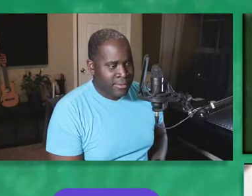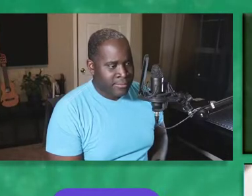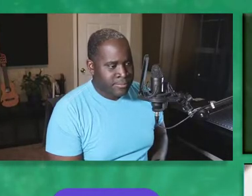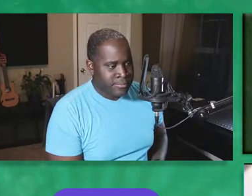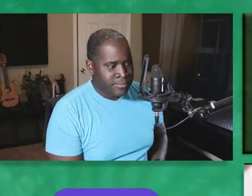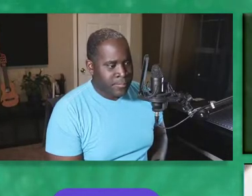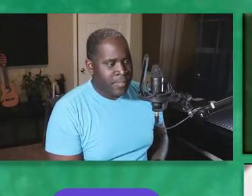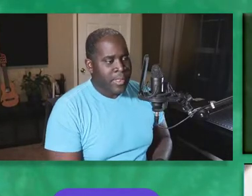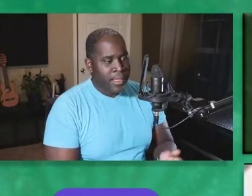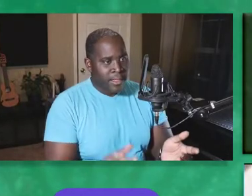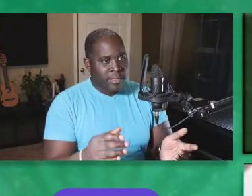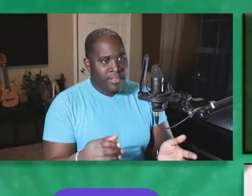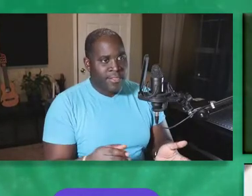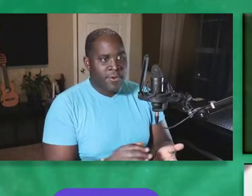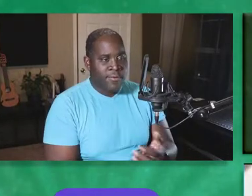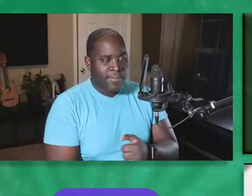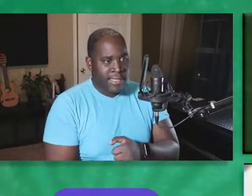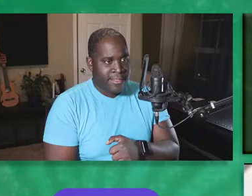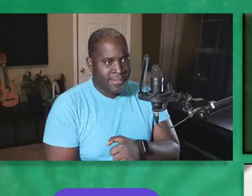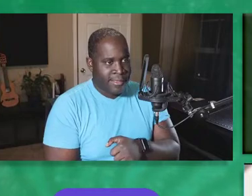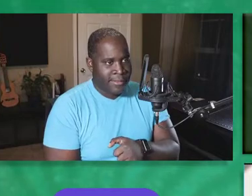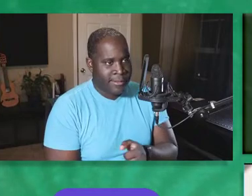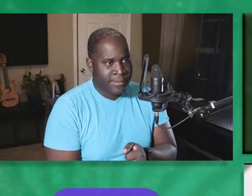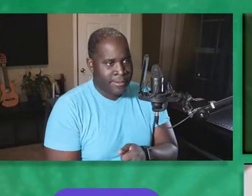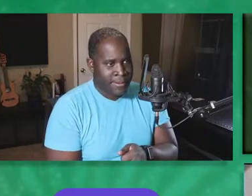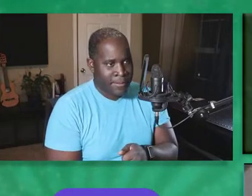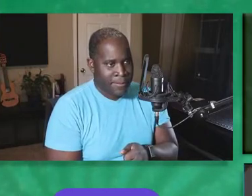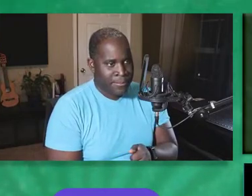How dare you? Let's go over the signs.